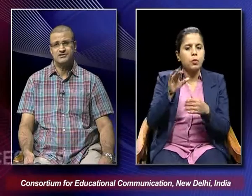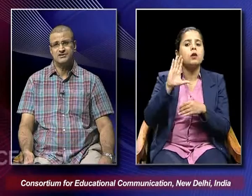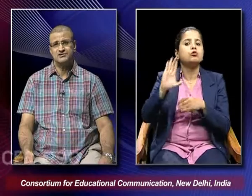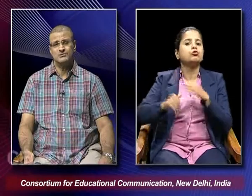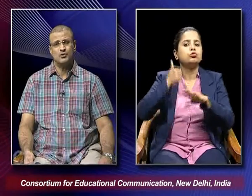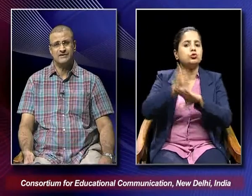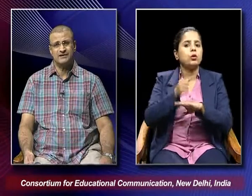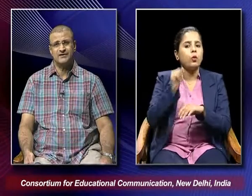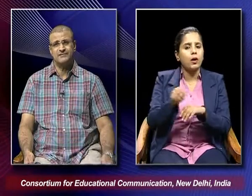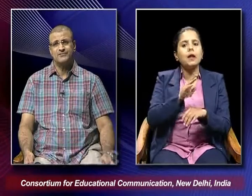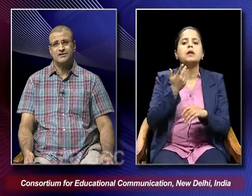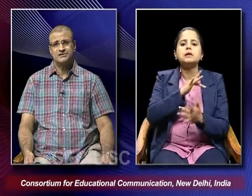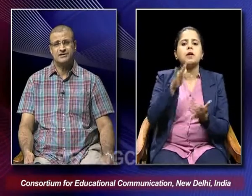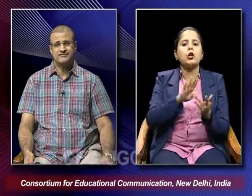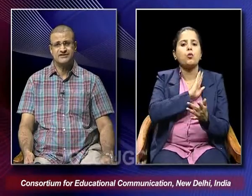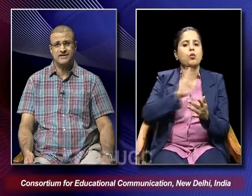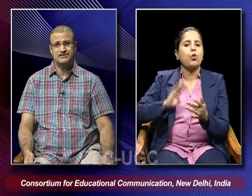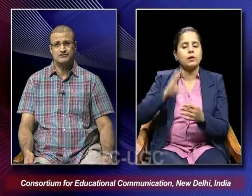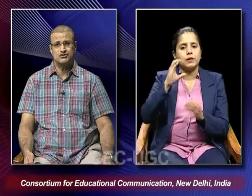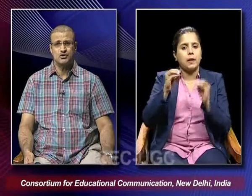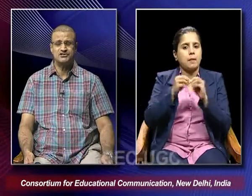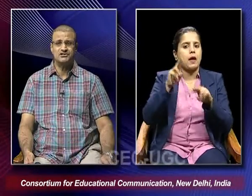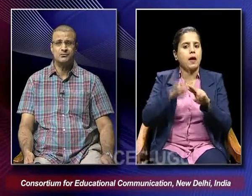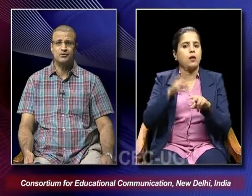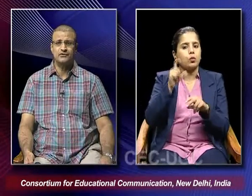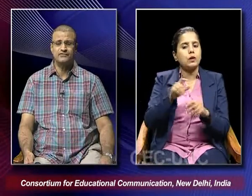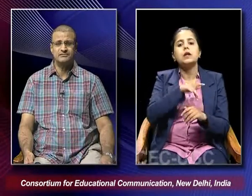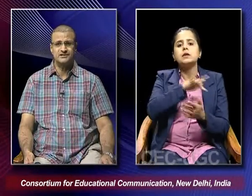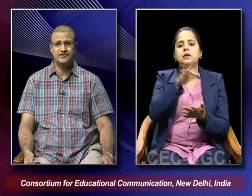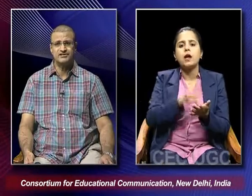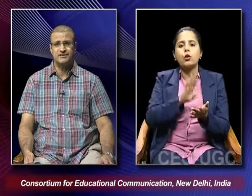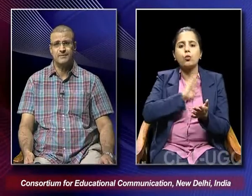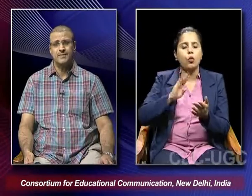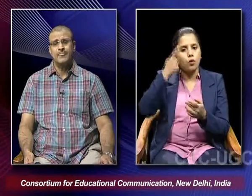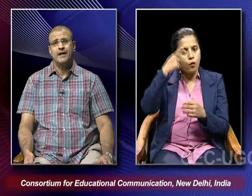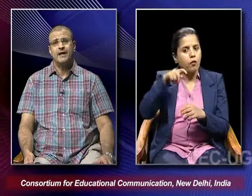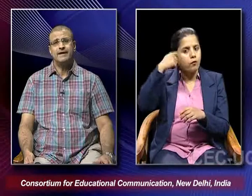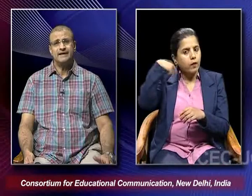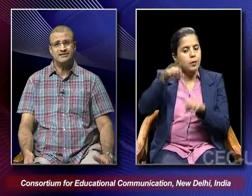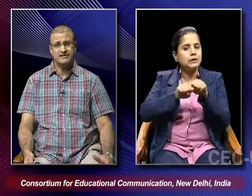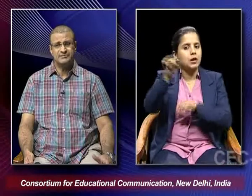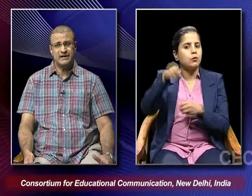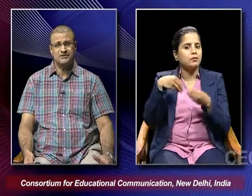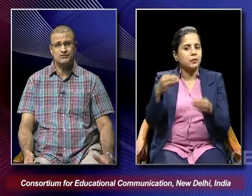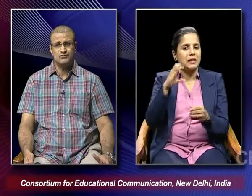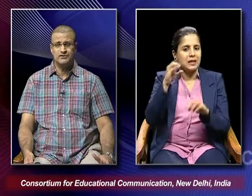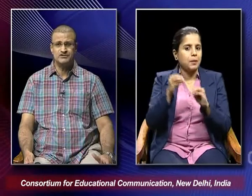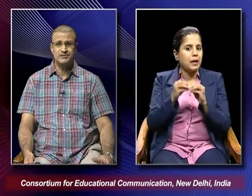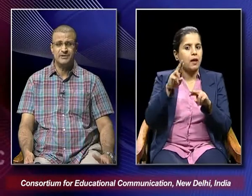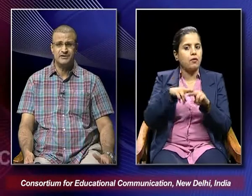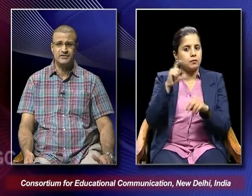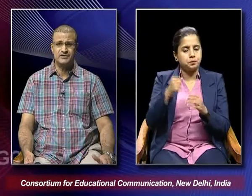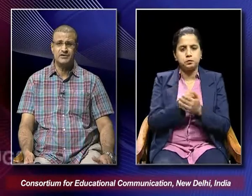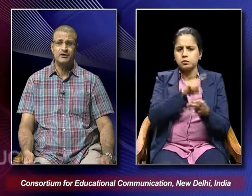the central board that way, CBFC as it was called, Central Board for Film Certification. And at the same time he was